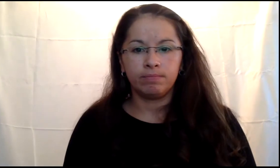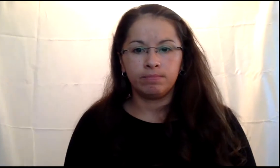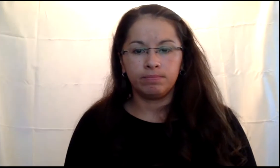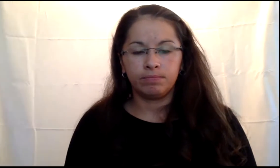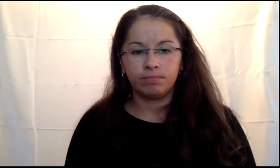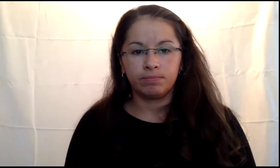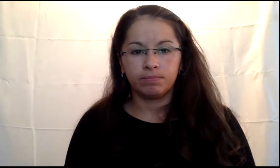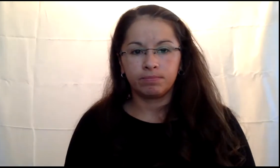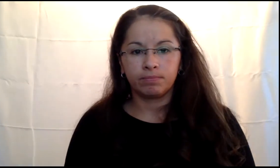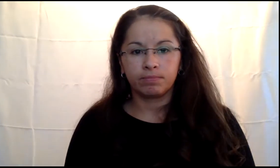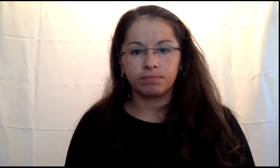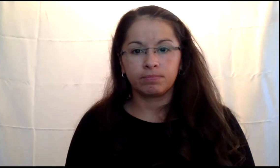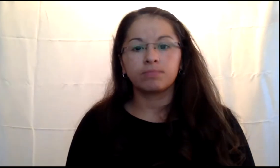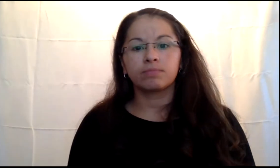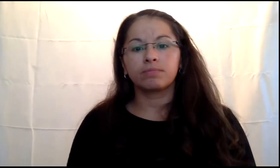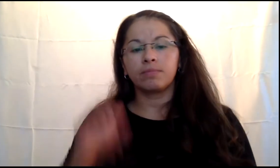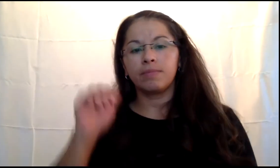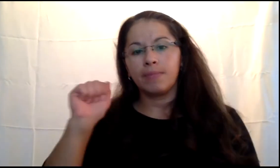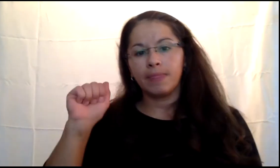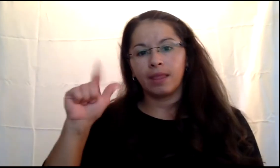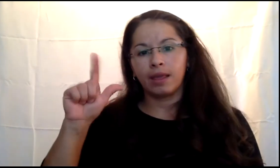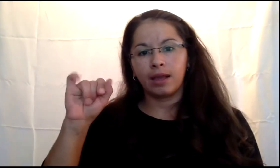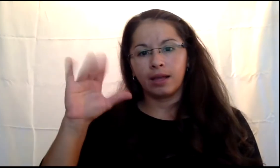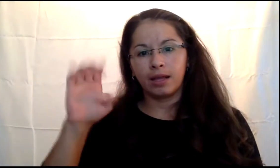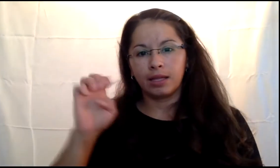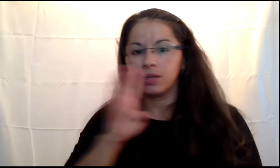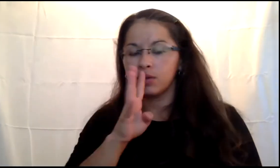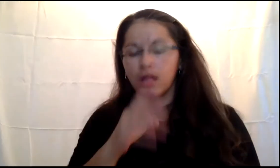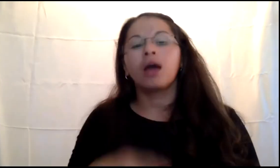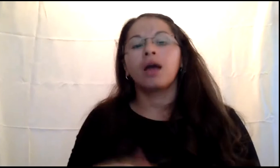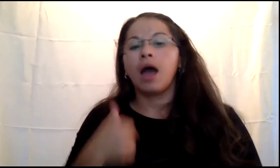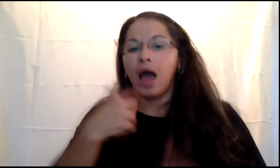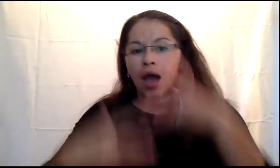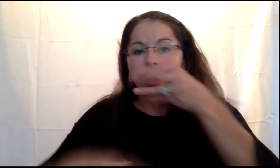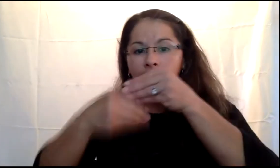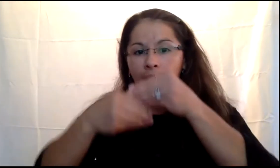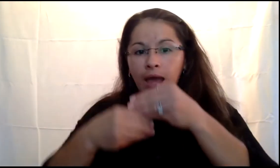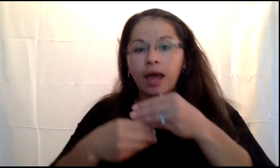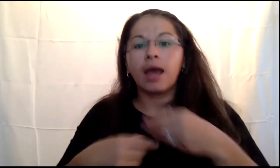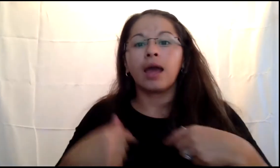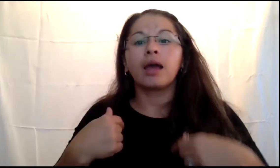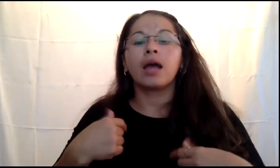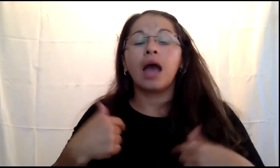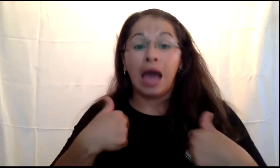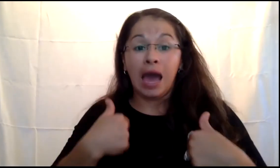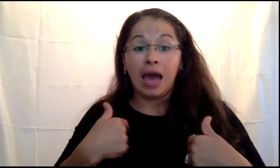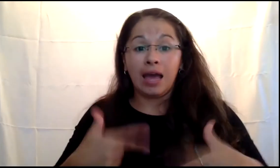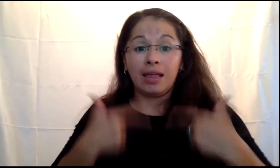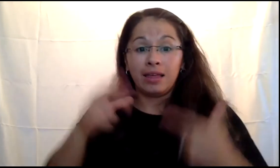I'll add, I'm here in North Carolina, and we are not an undocu-friendly state in terms